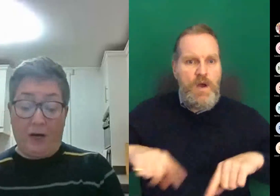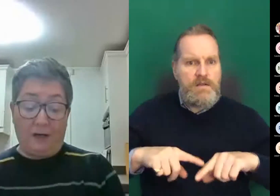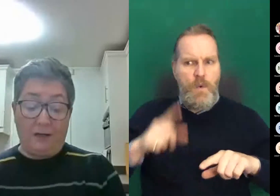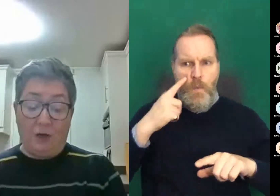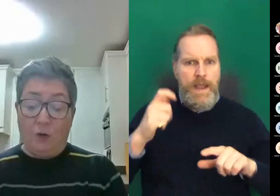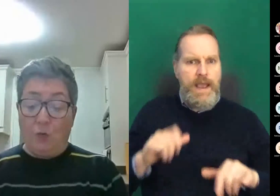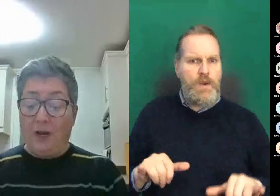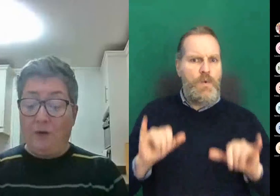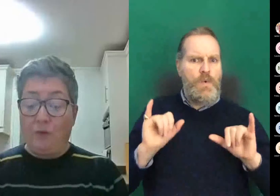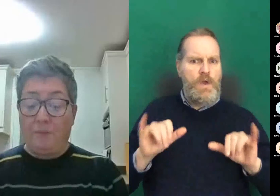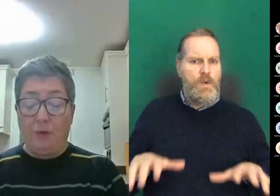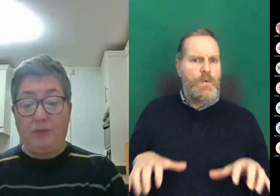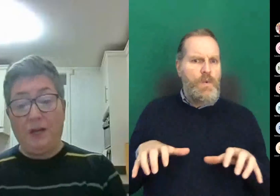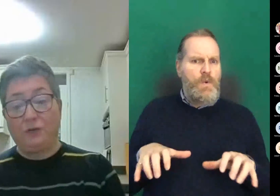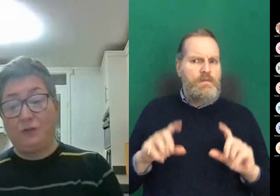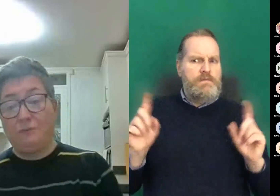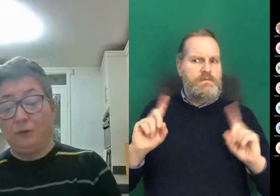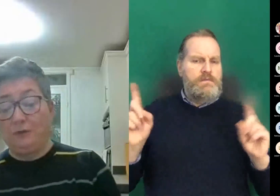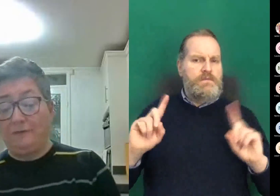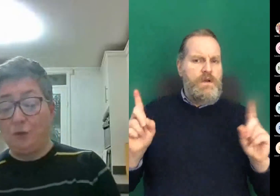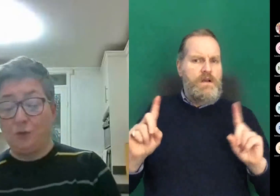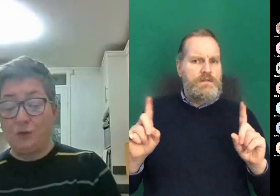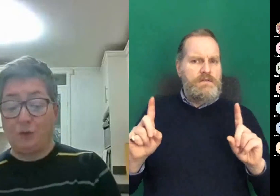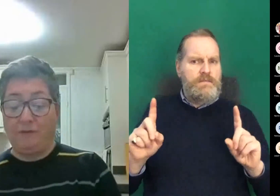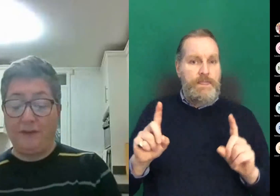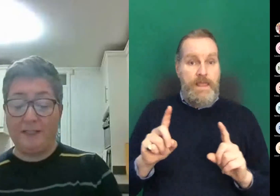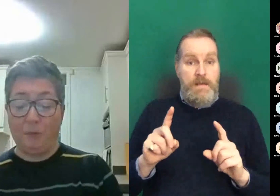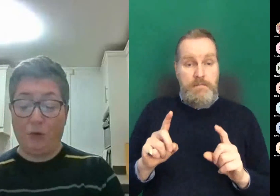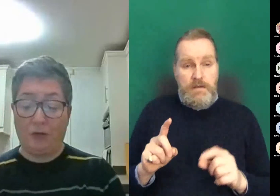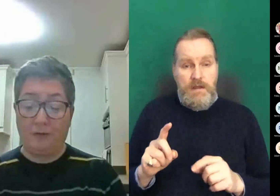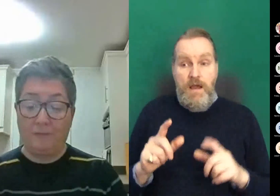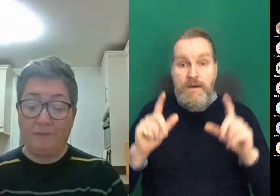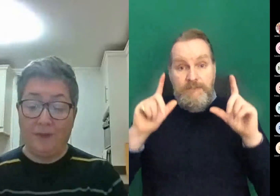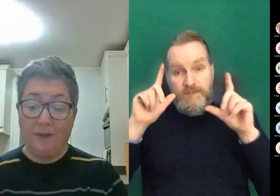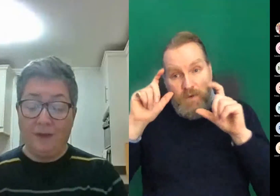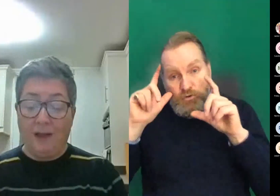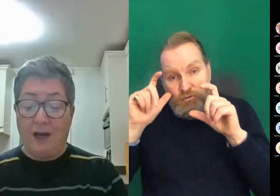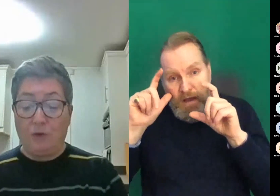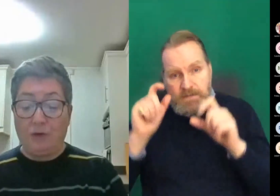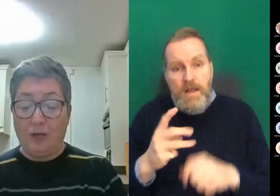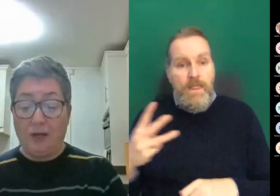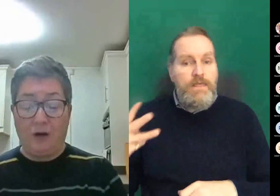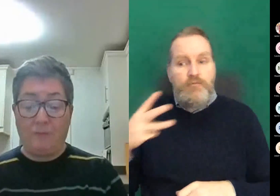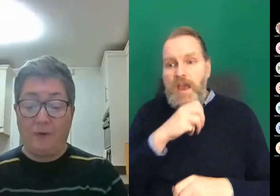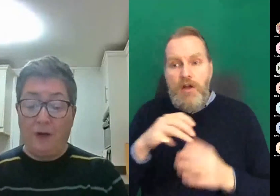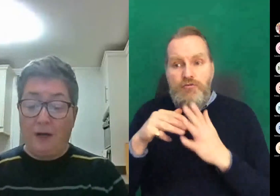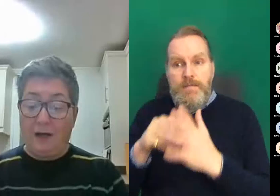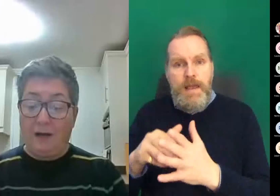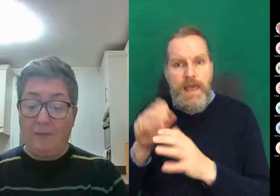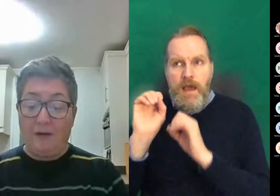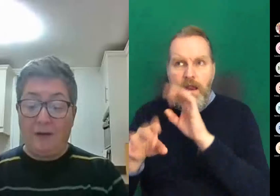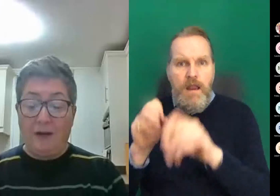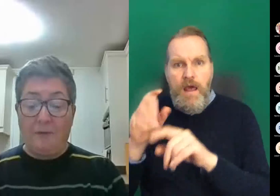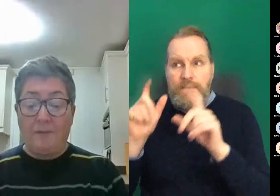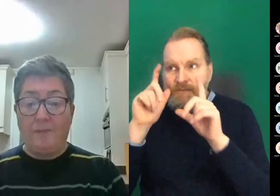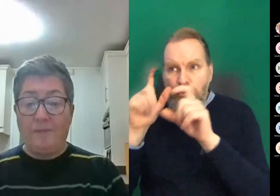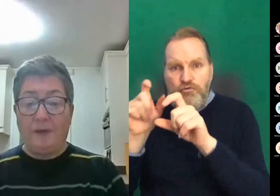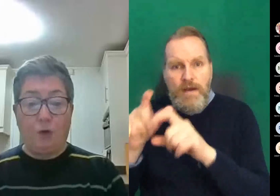that. But when we're putting 300 million photos on Facebook and we're looking up